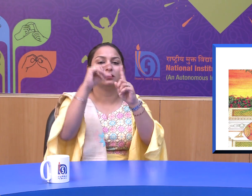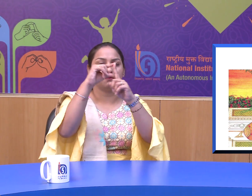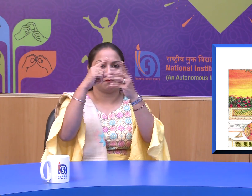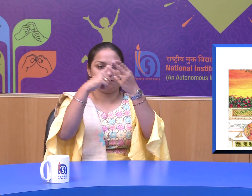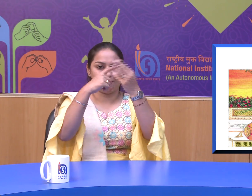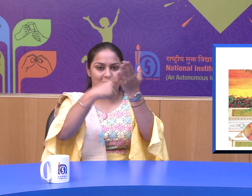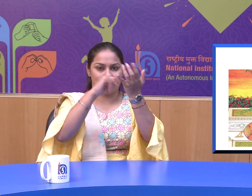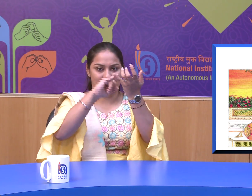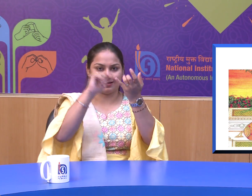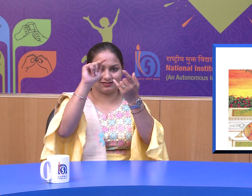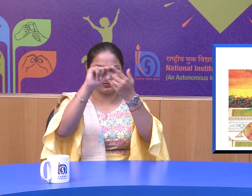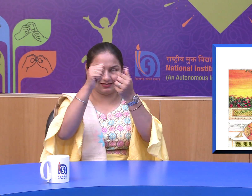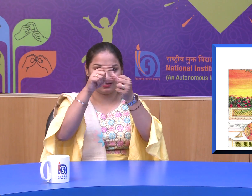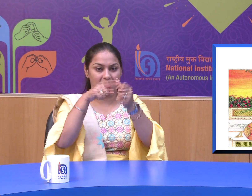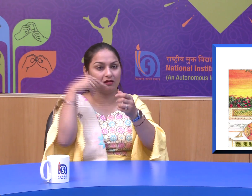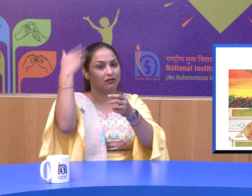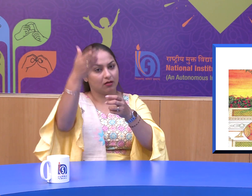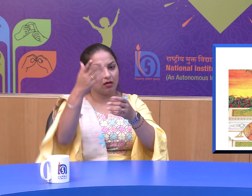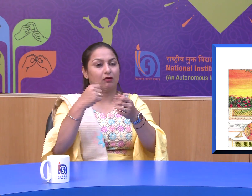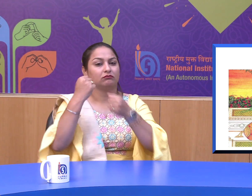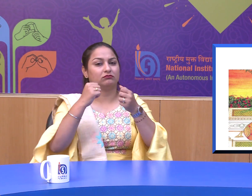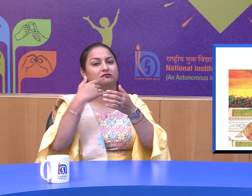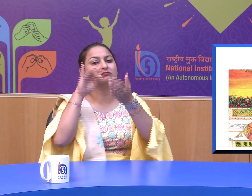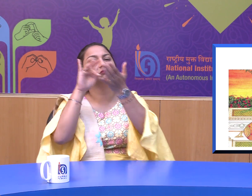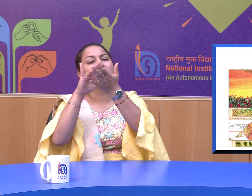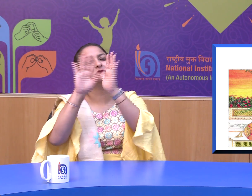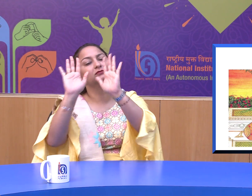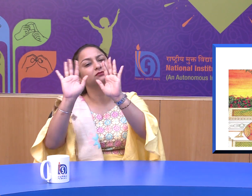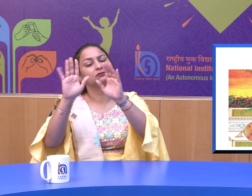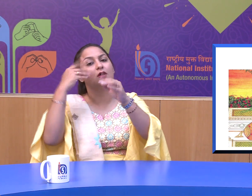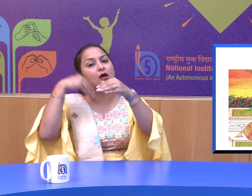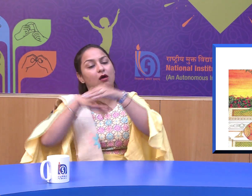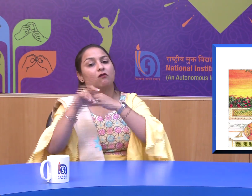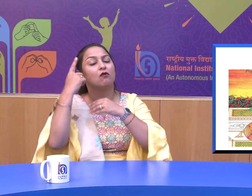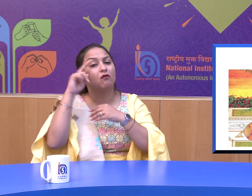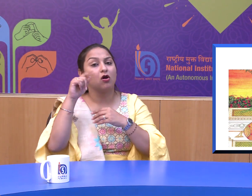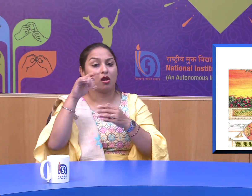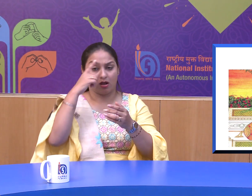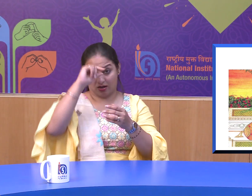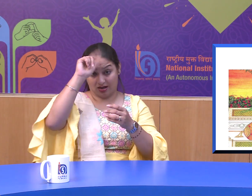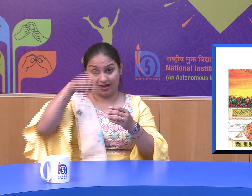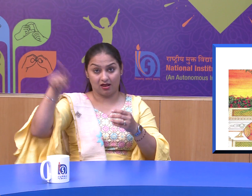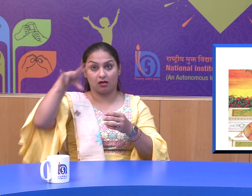brought painters with him to India when he became the ruler of